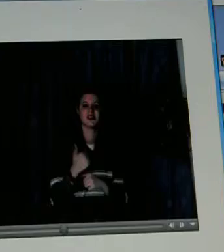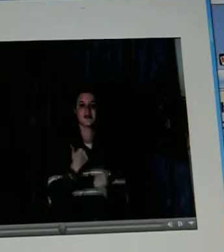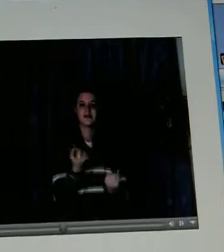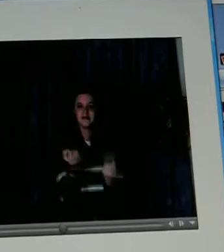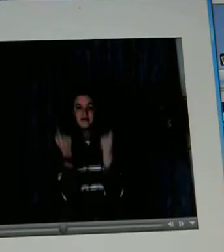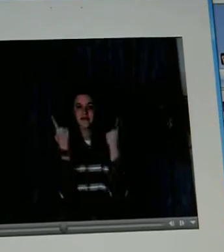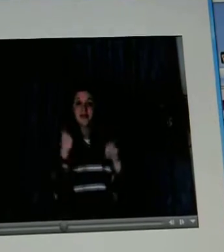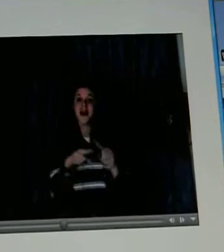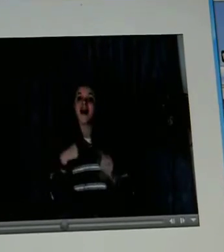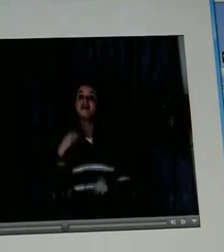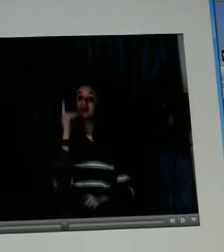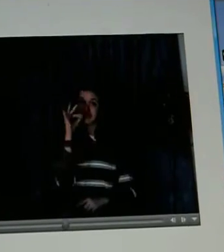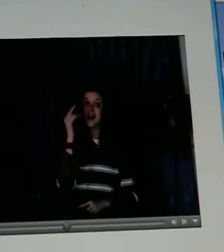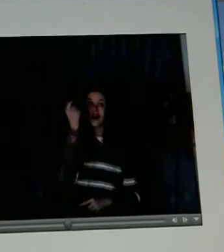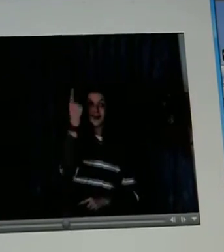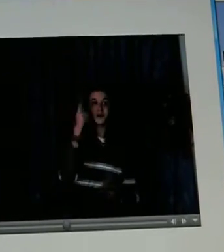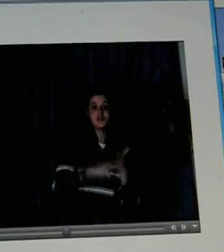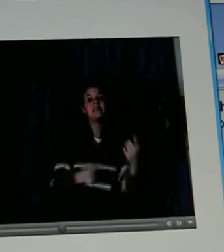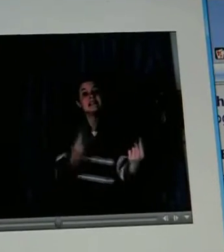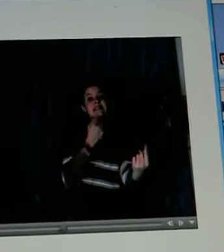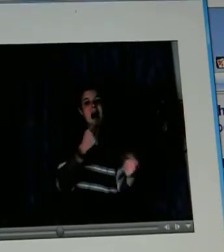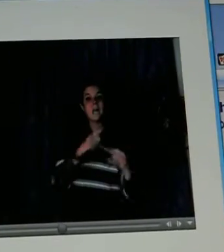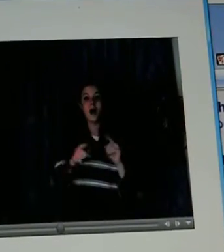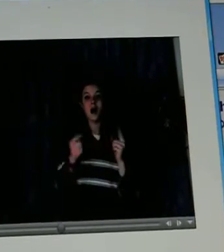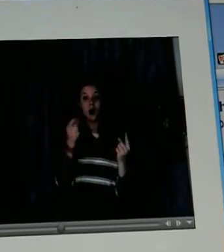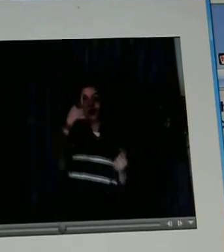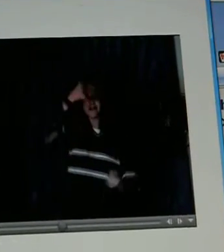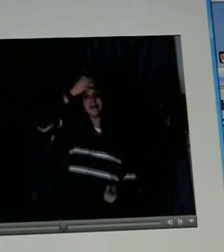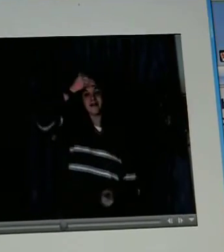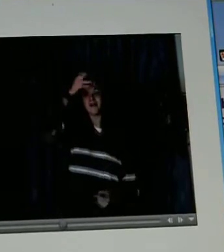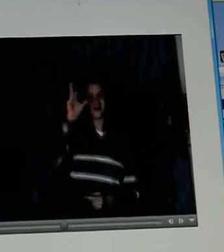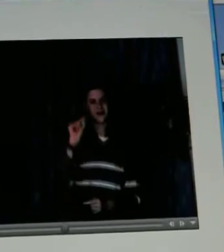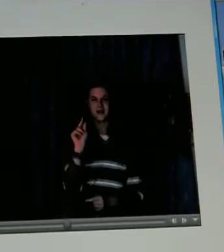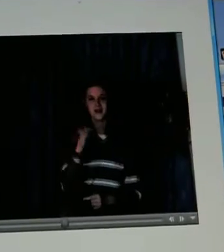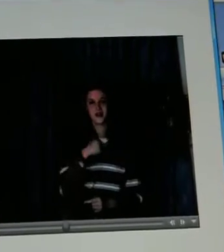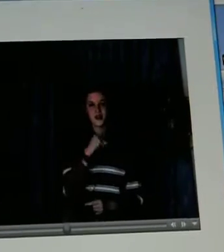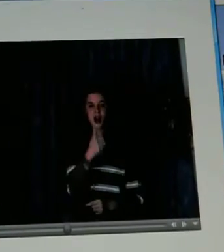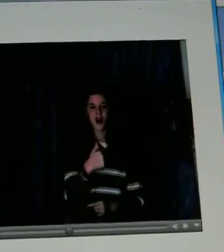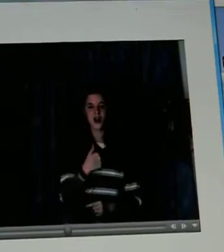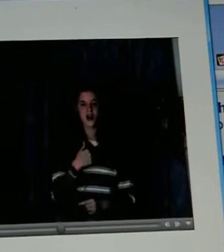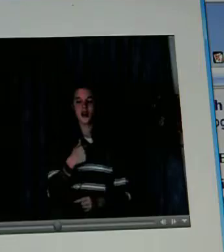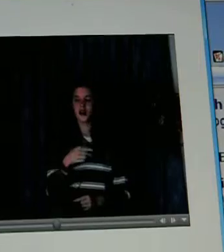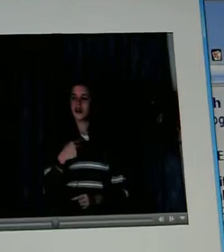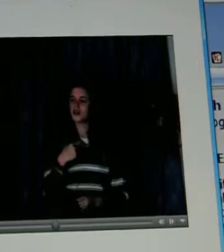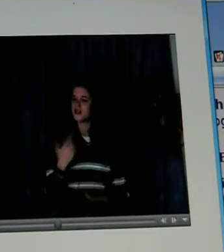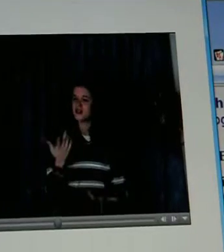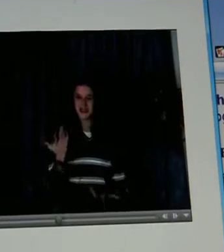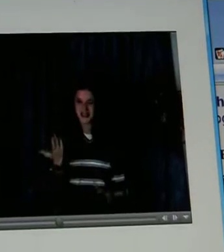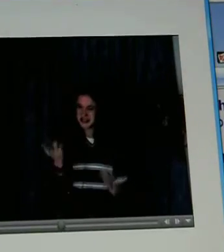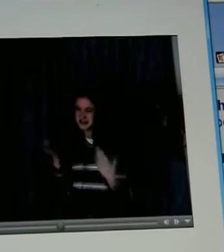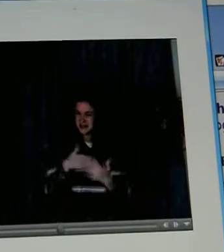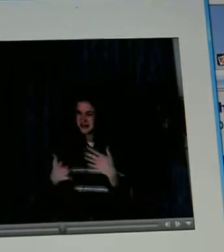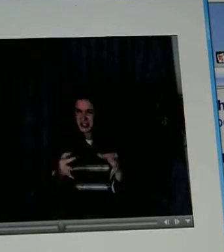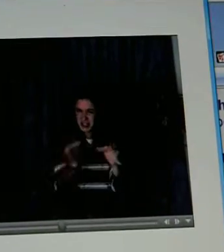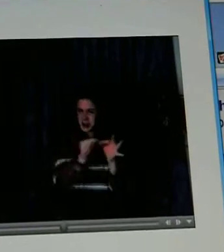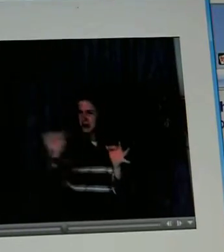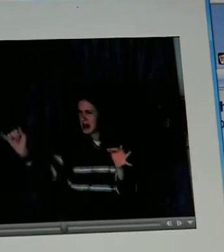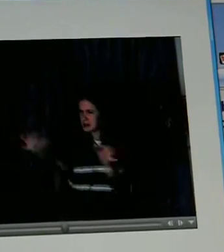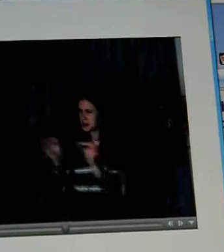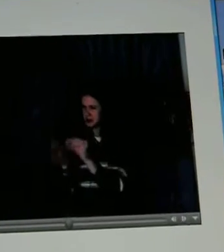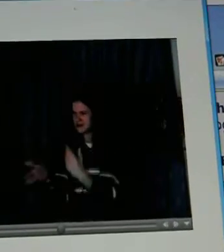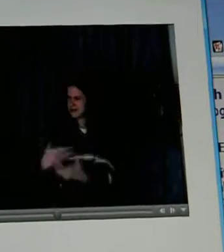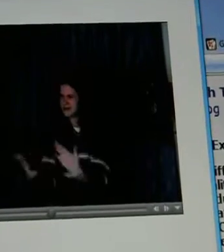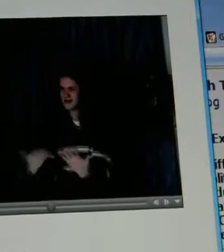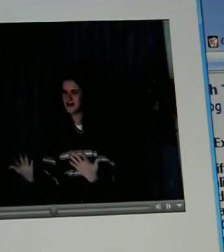has this suspicion that perhaps my interpreter was more Englishy. And my parents tried to